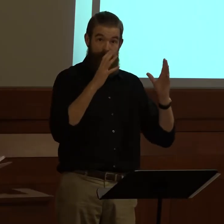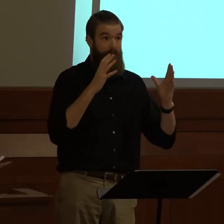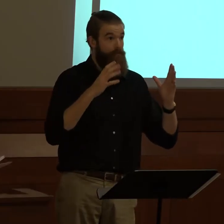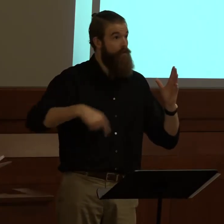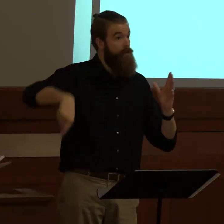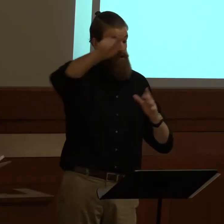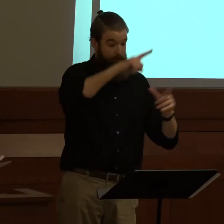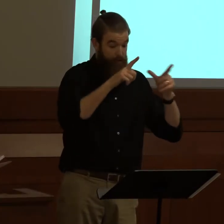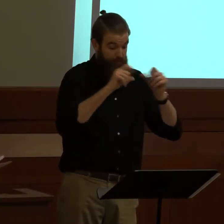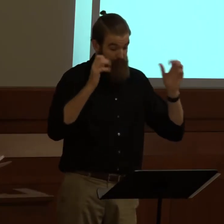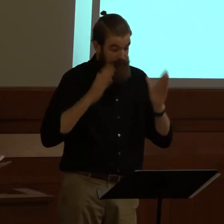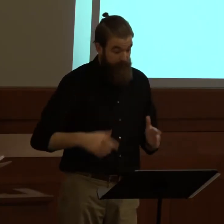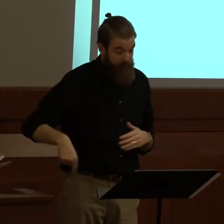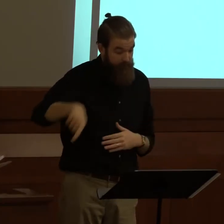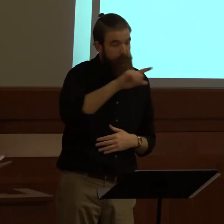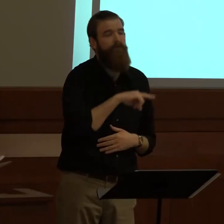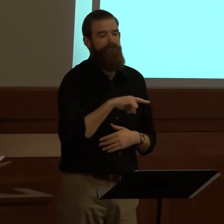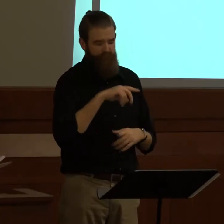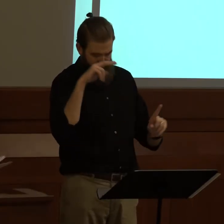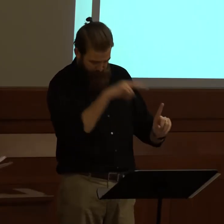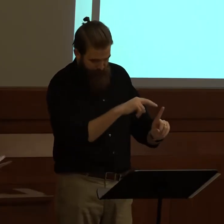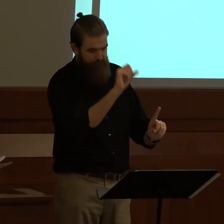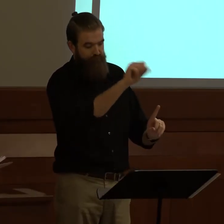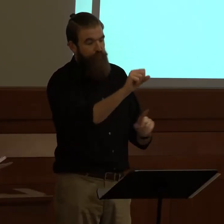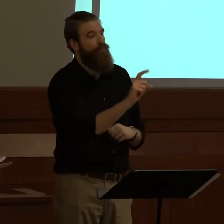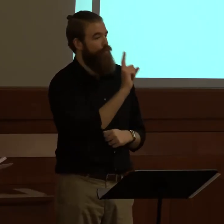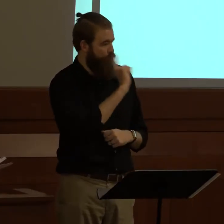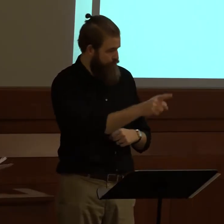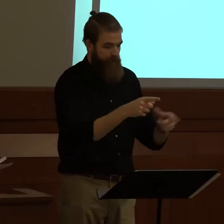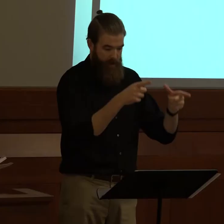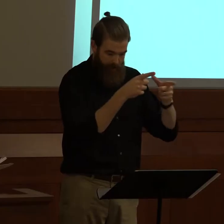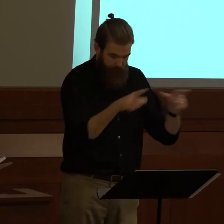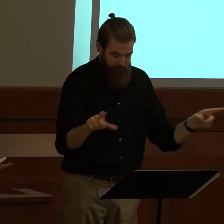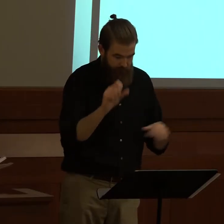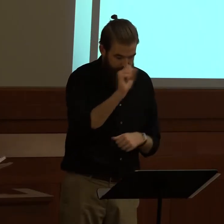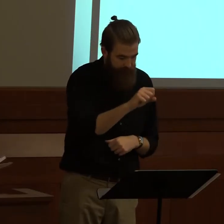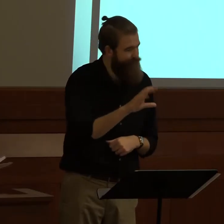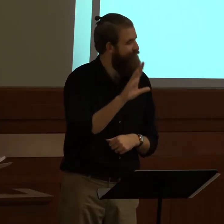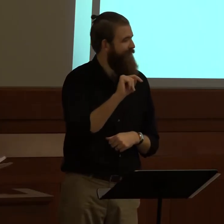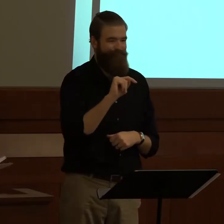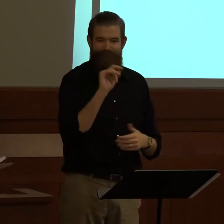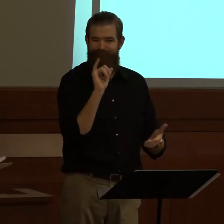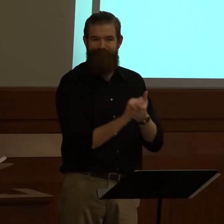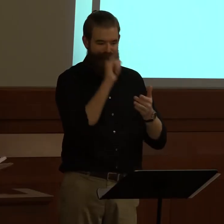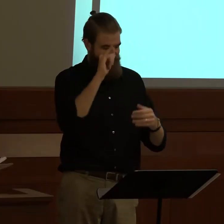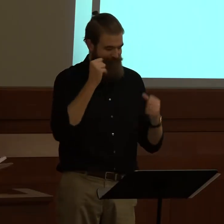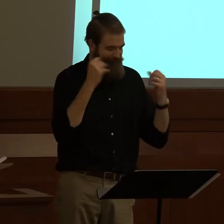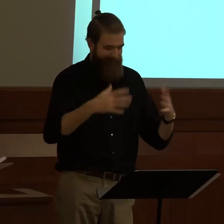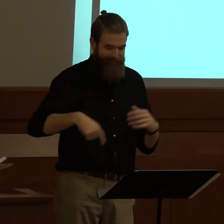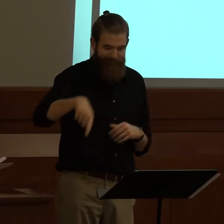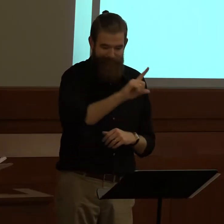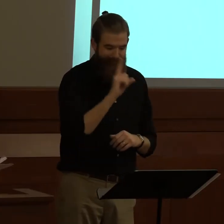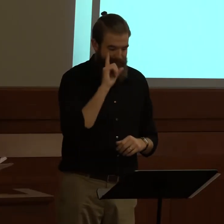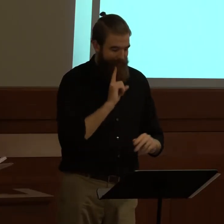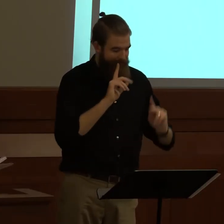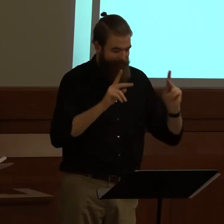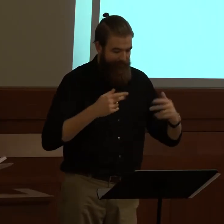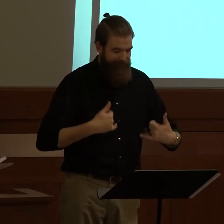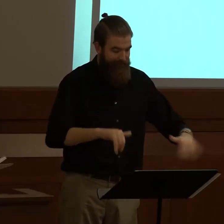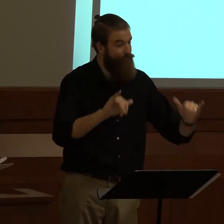their heritage in many regions of the world. Beginning in Europe and the Americas, and then expanding to Asia